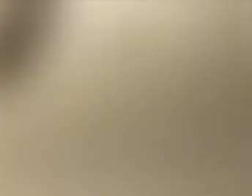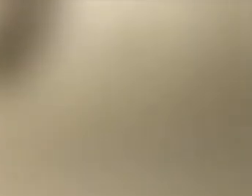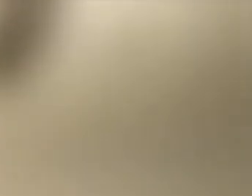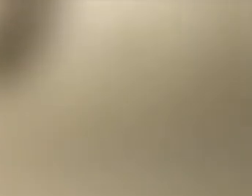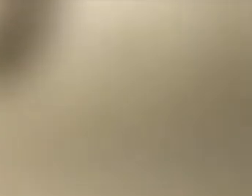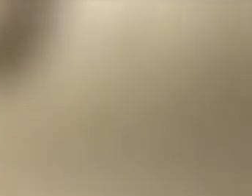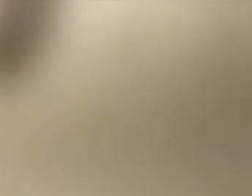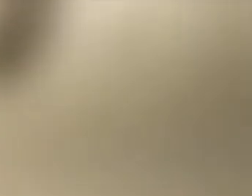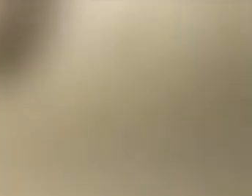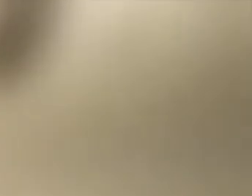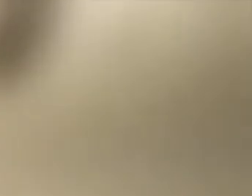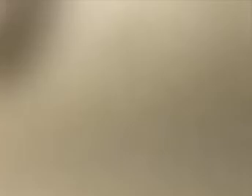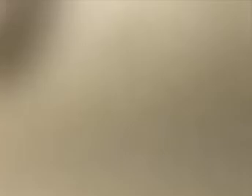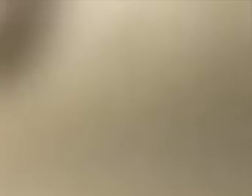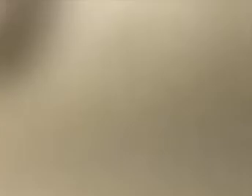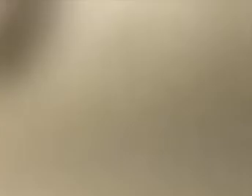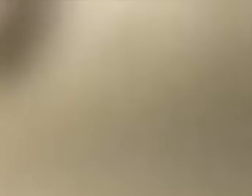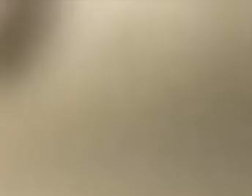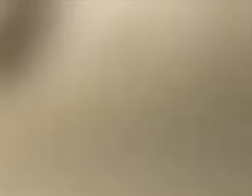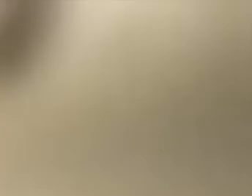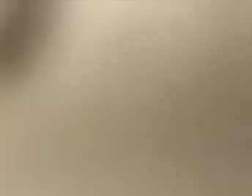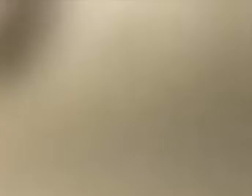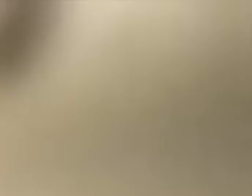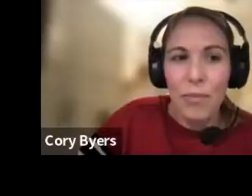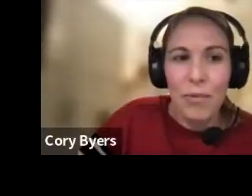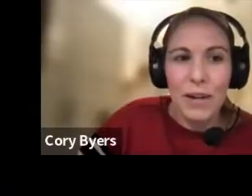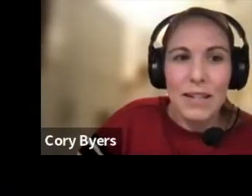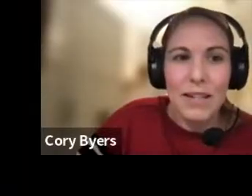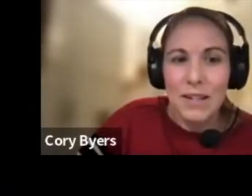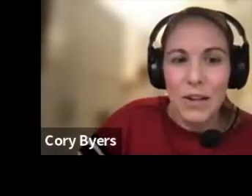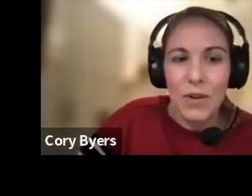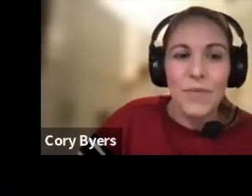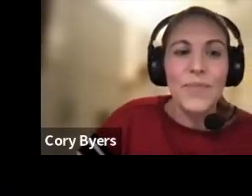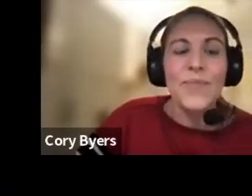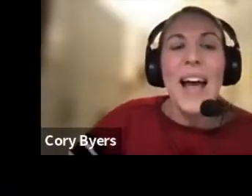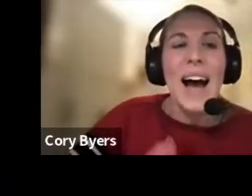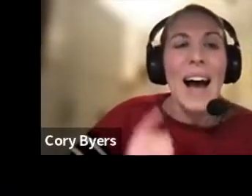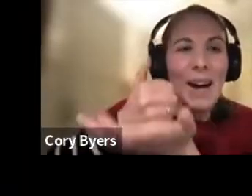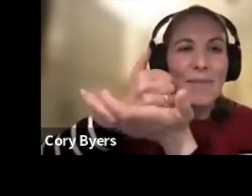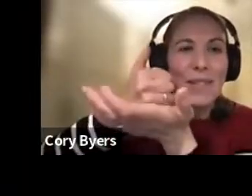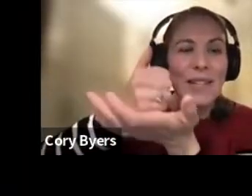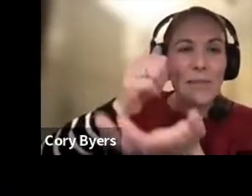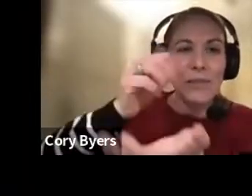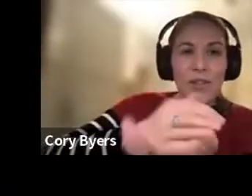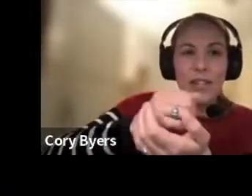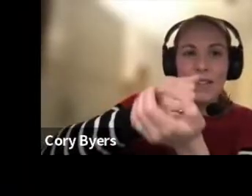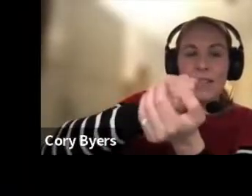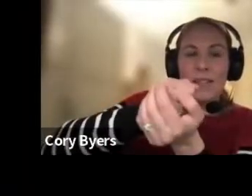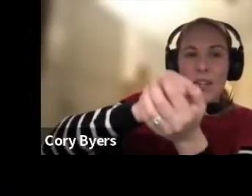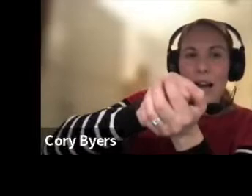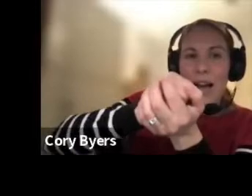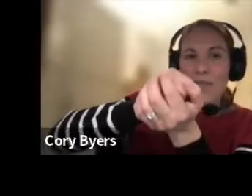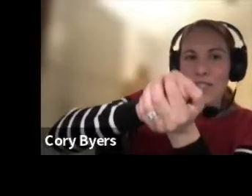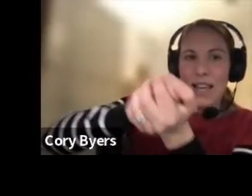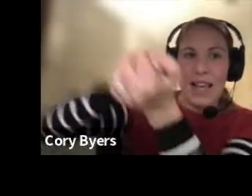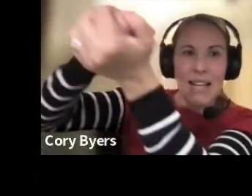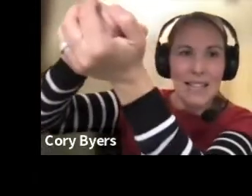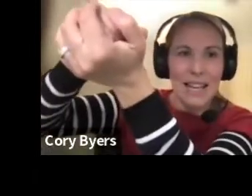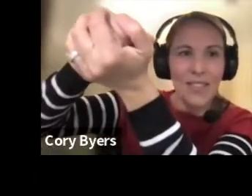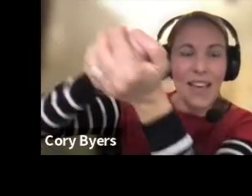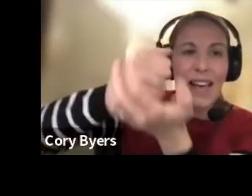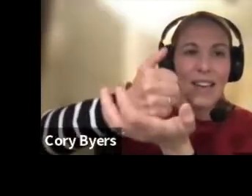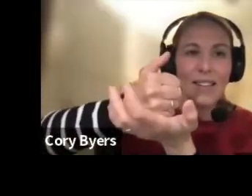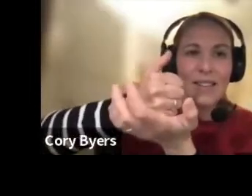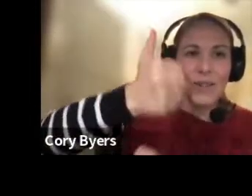help. I will try to keep it on the PowerPoint. So some children, you know, have just the hands